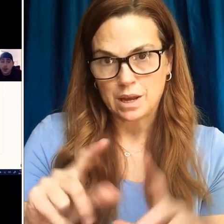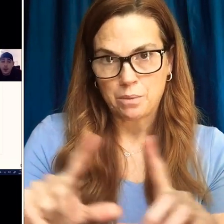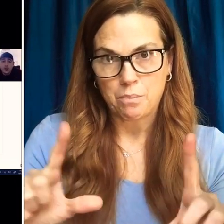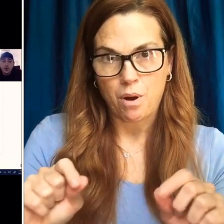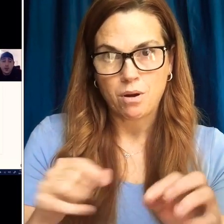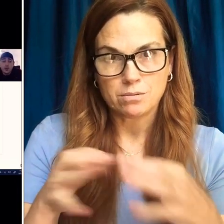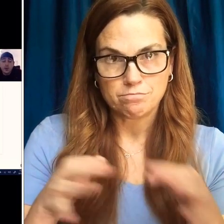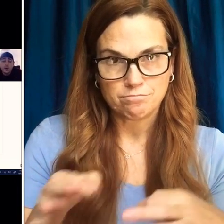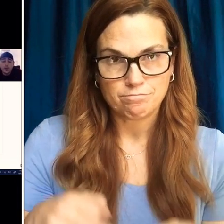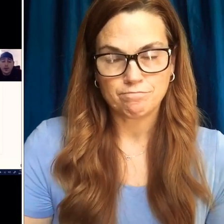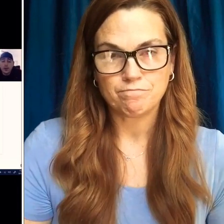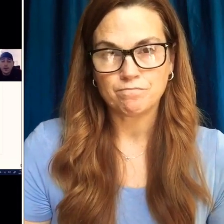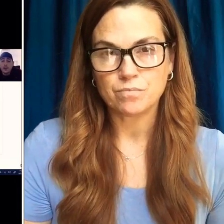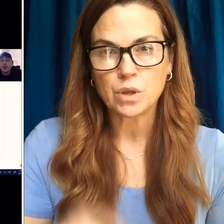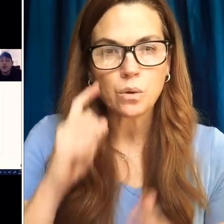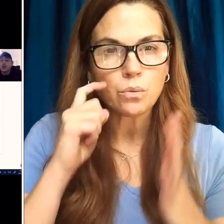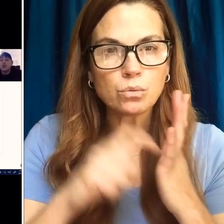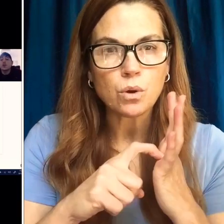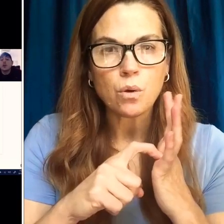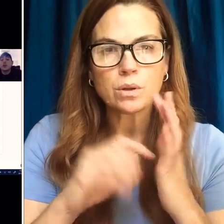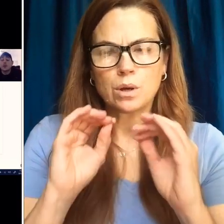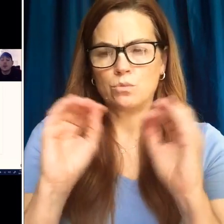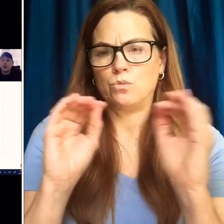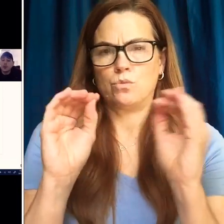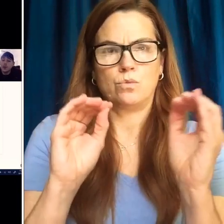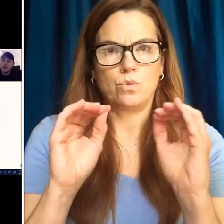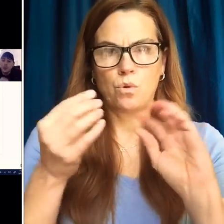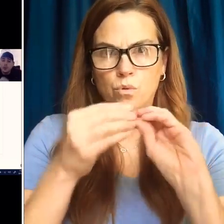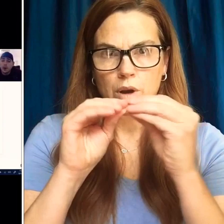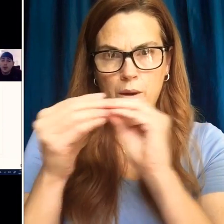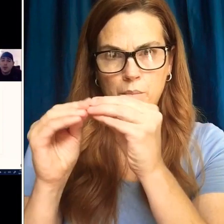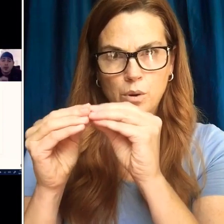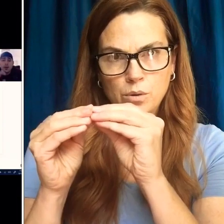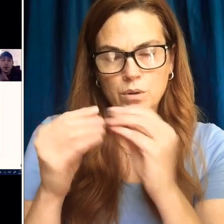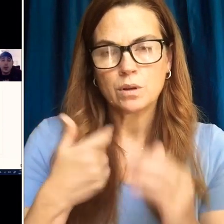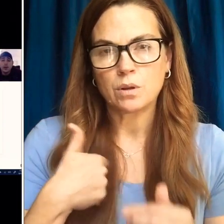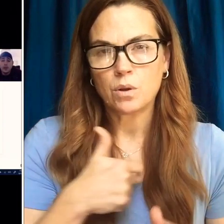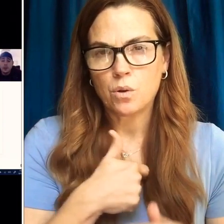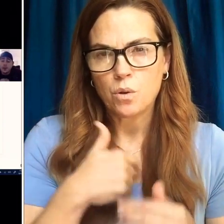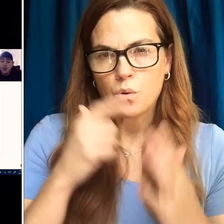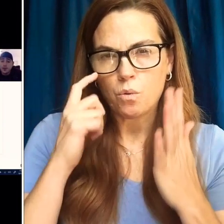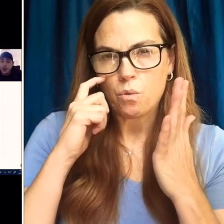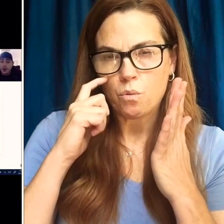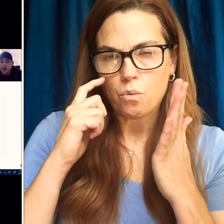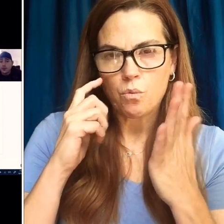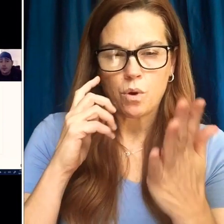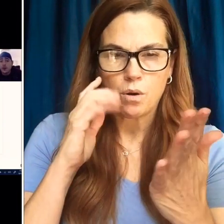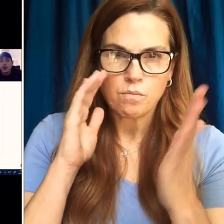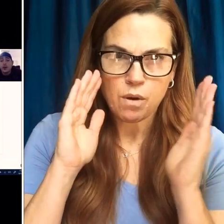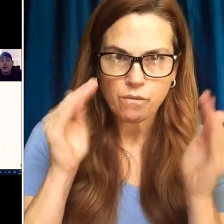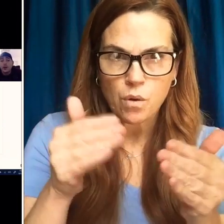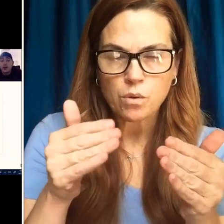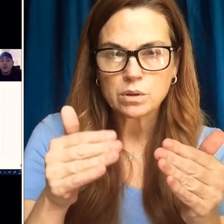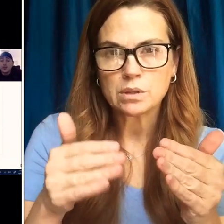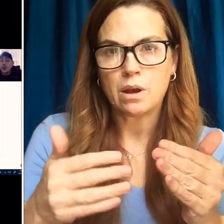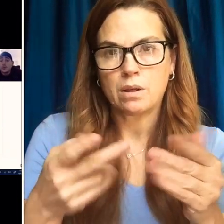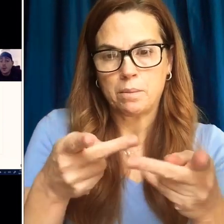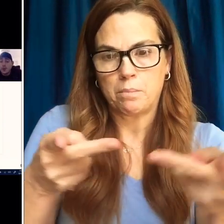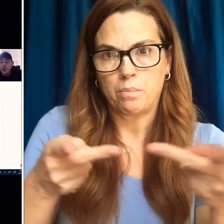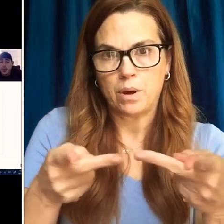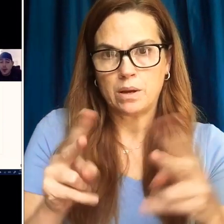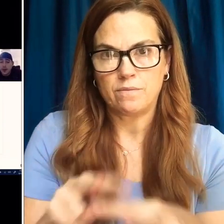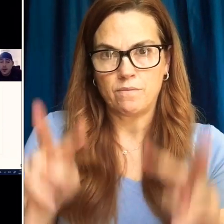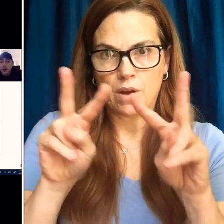box. So when you're looking at this, you notice there's no numbers. So we're focusing primarily on the place values. Okay, so when